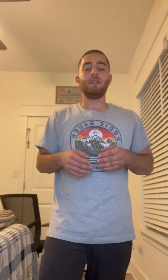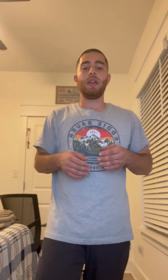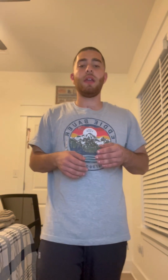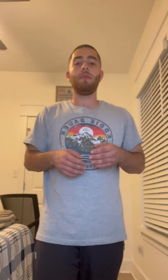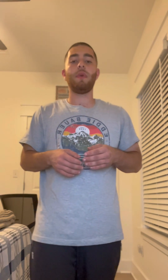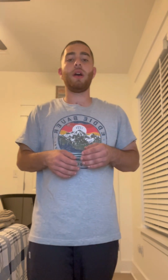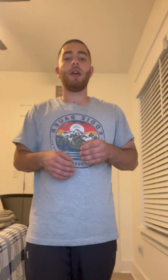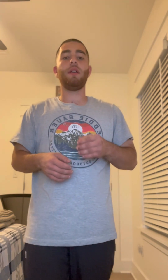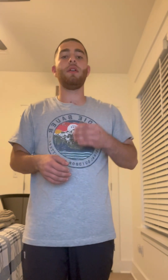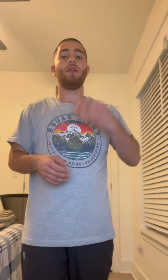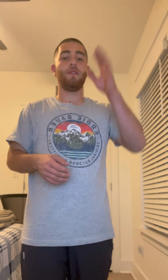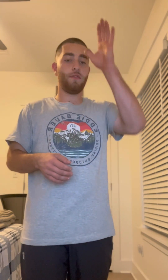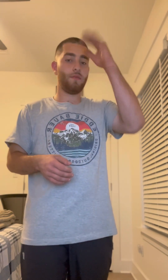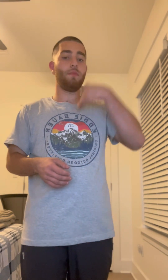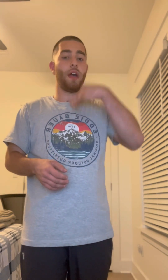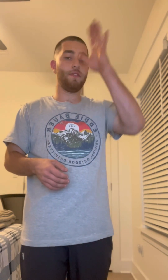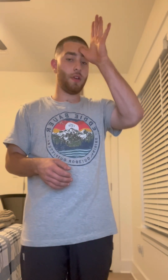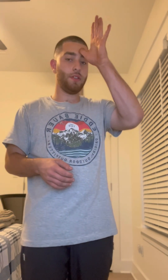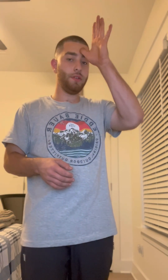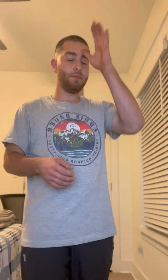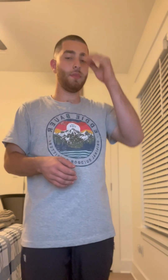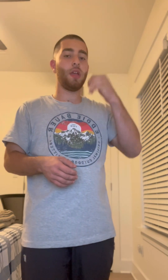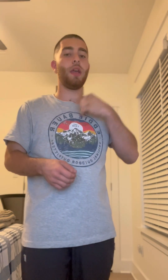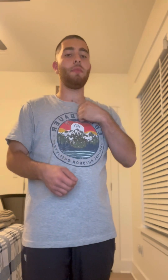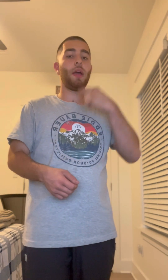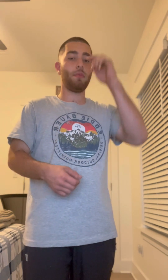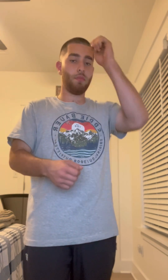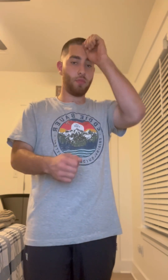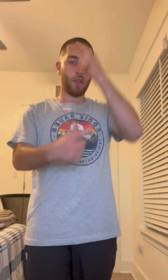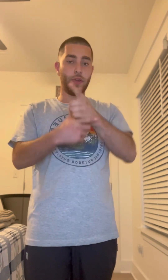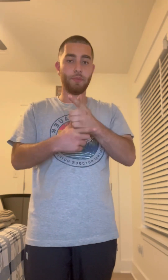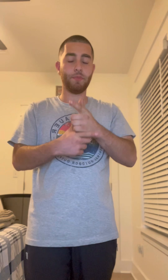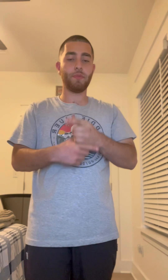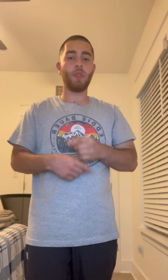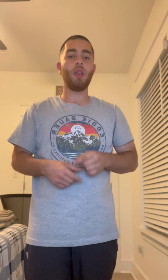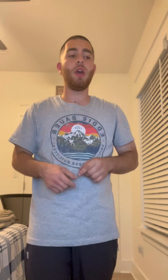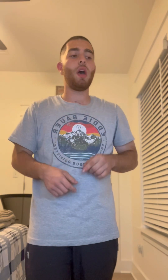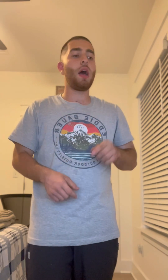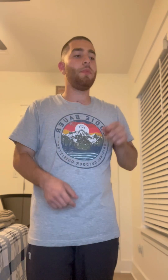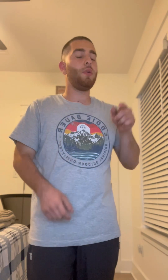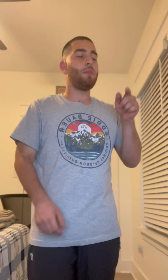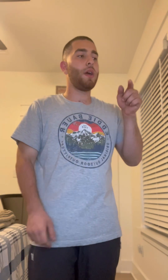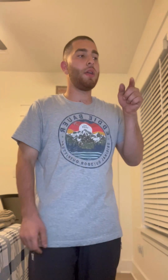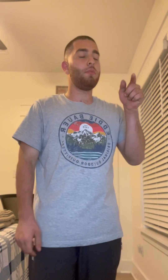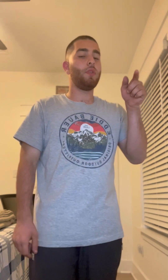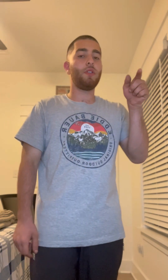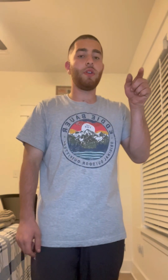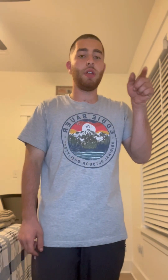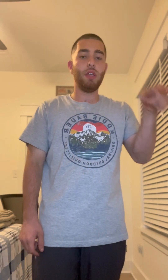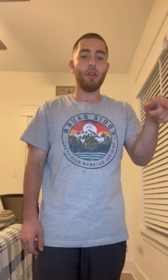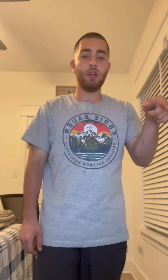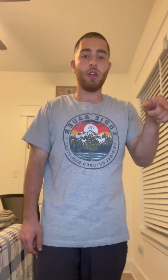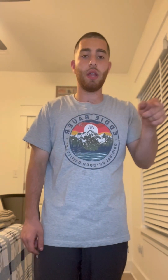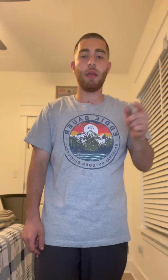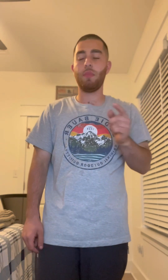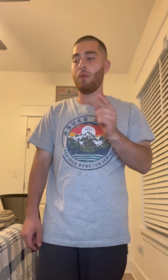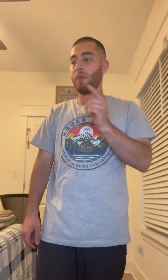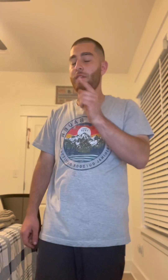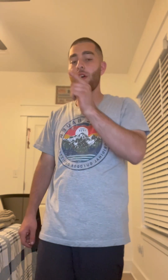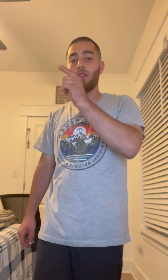say my father and my brother. I put my brother here and I put my father